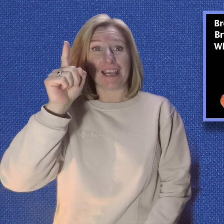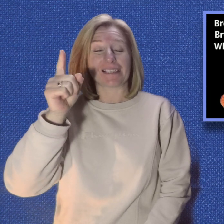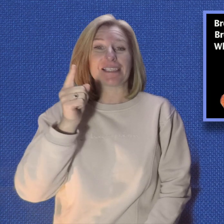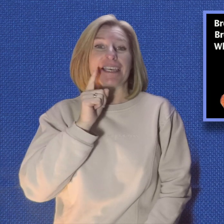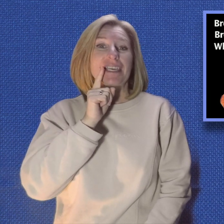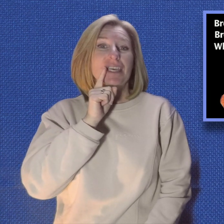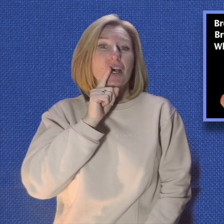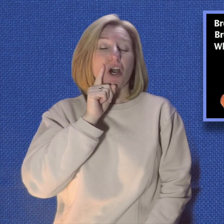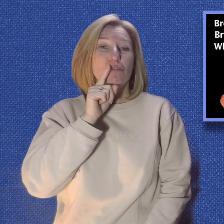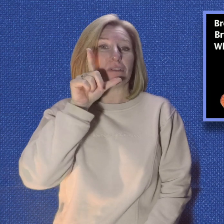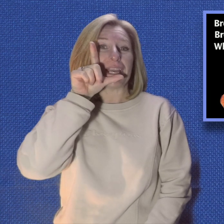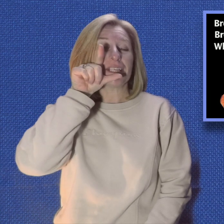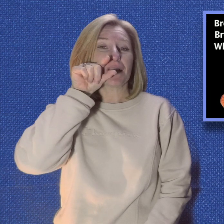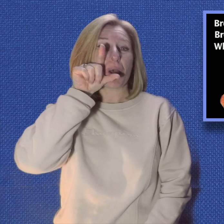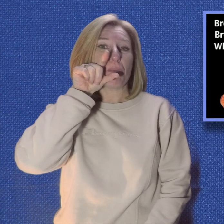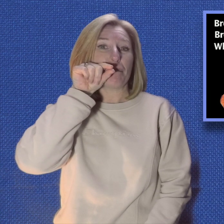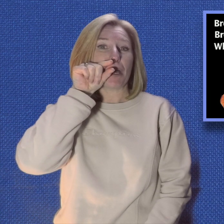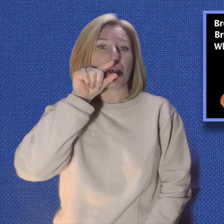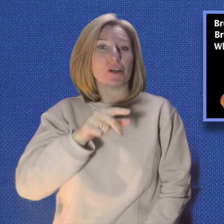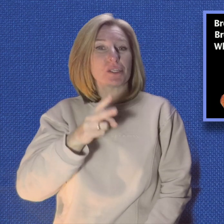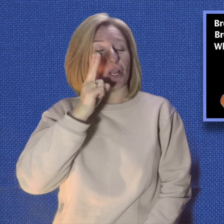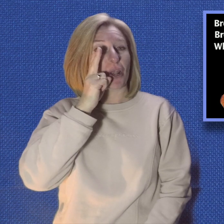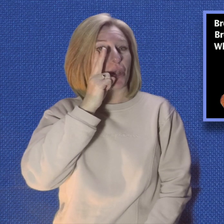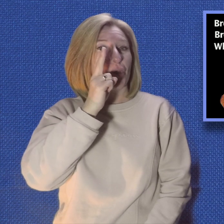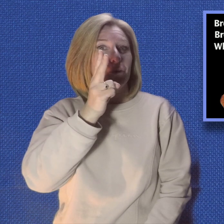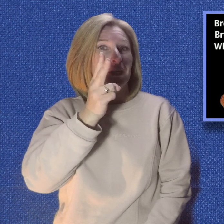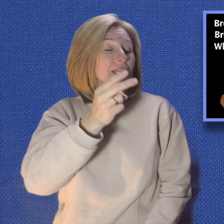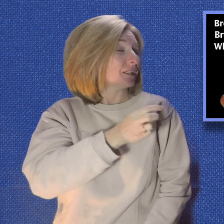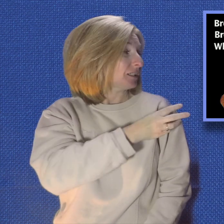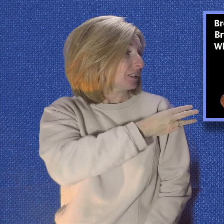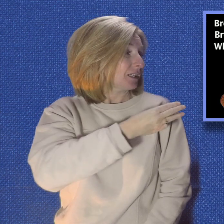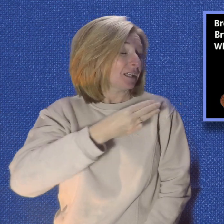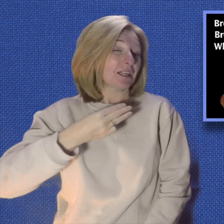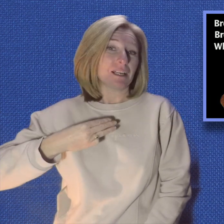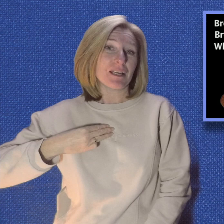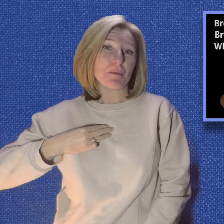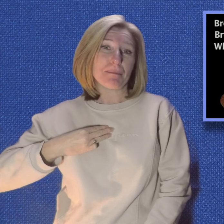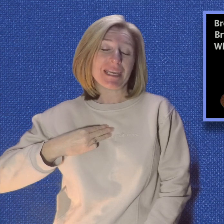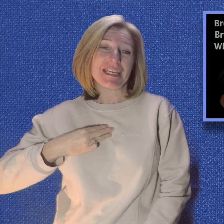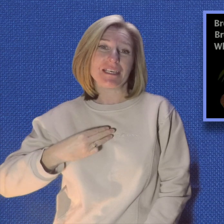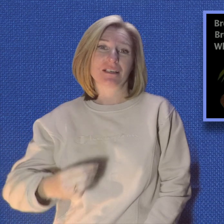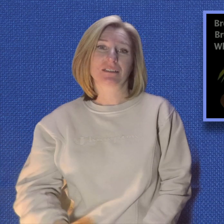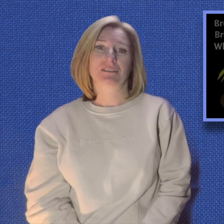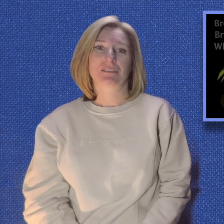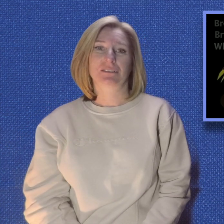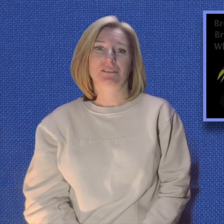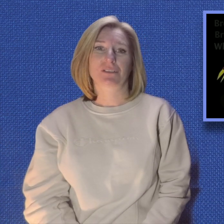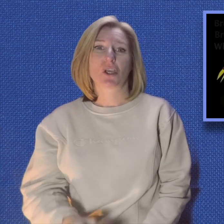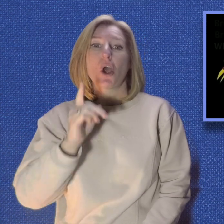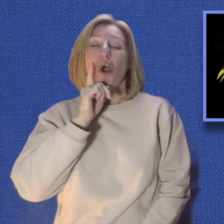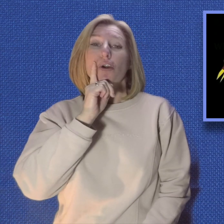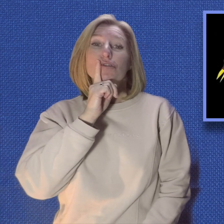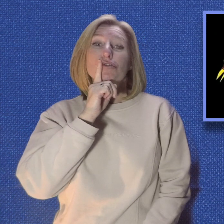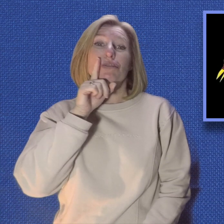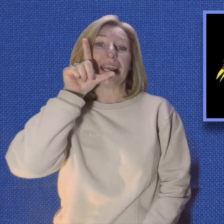see a red bird looking at me. Red